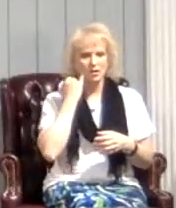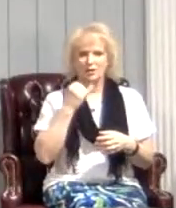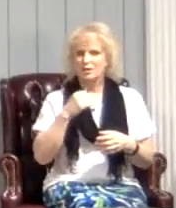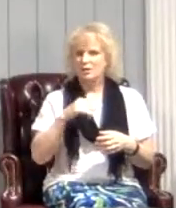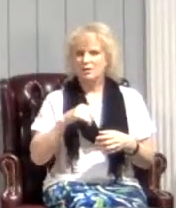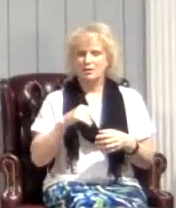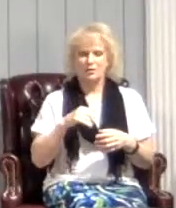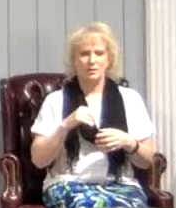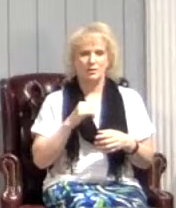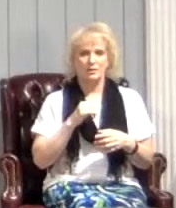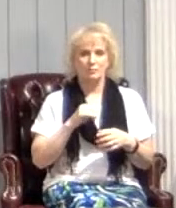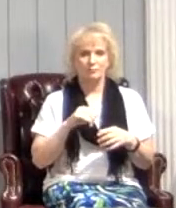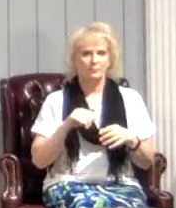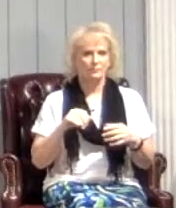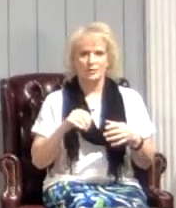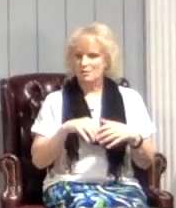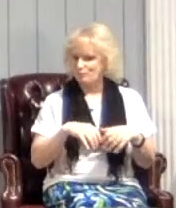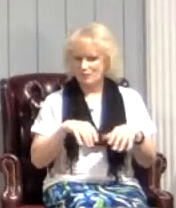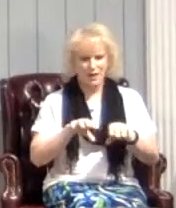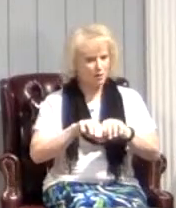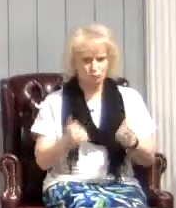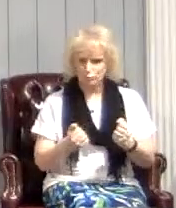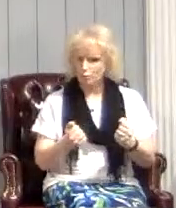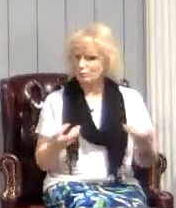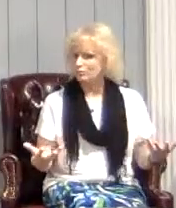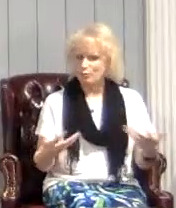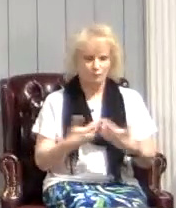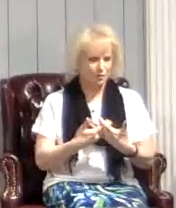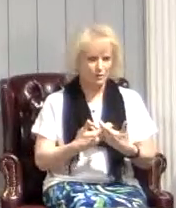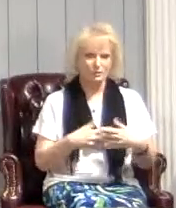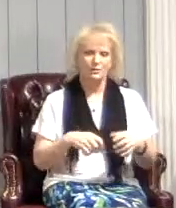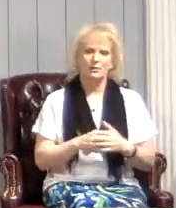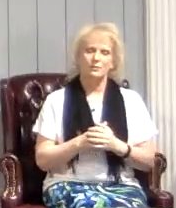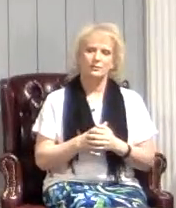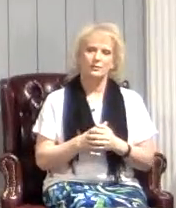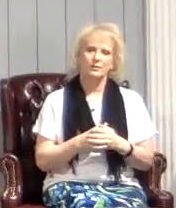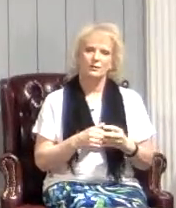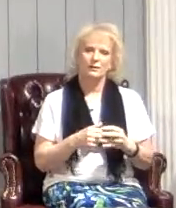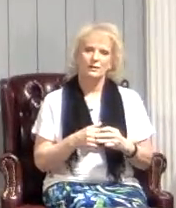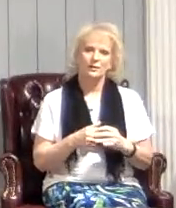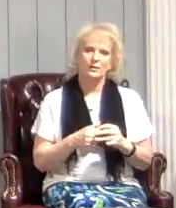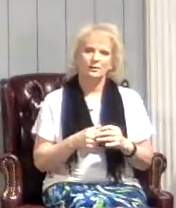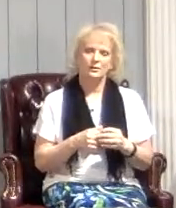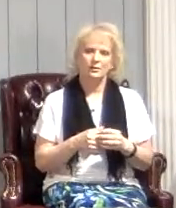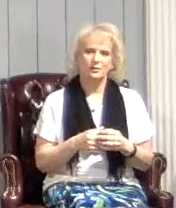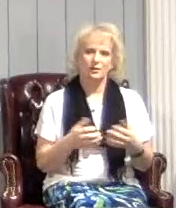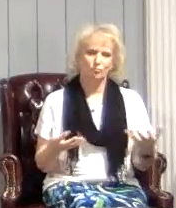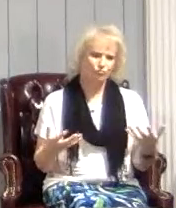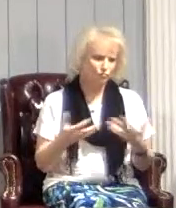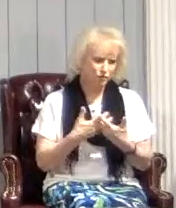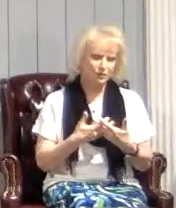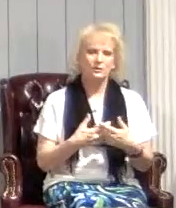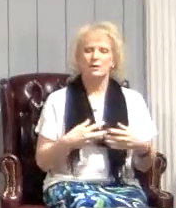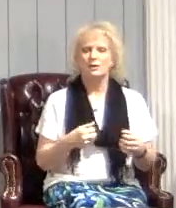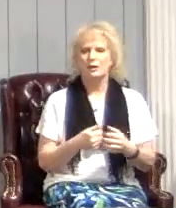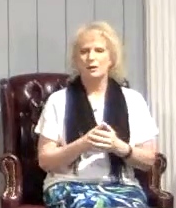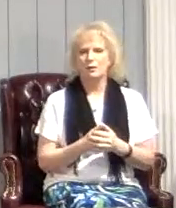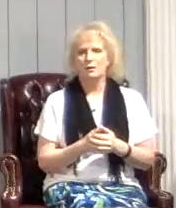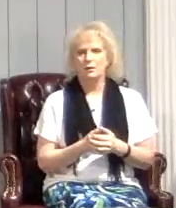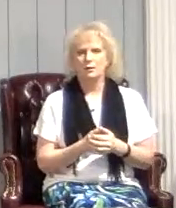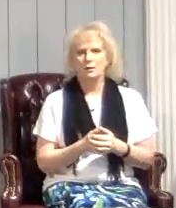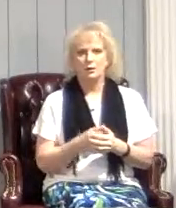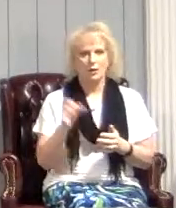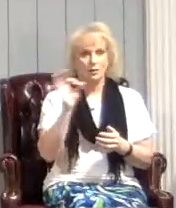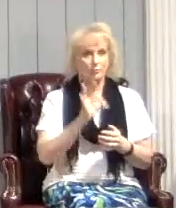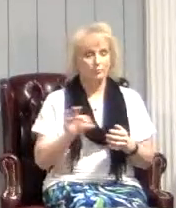thing. But if it is broke, you do fix it or replace it. And fixing something is broken, you fix it.